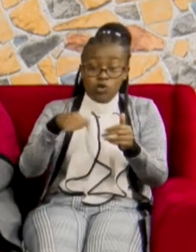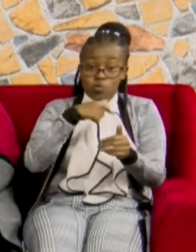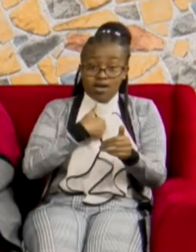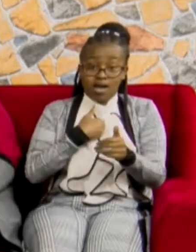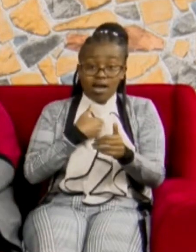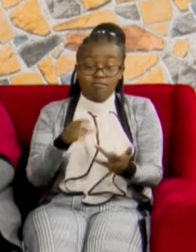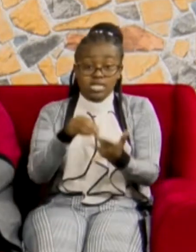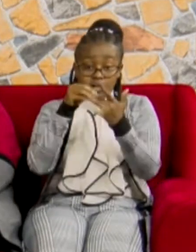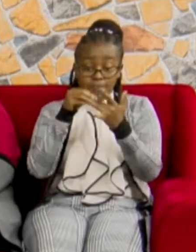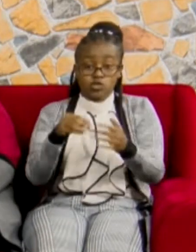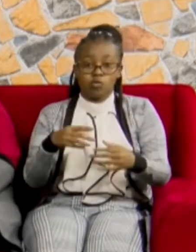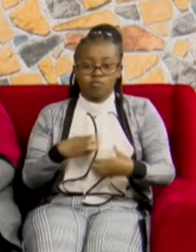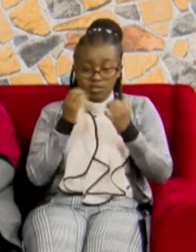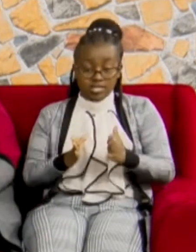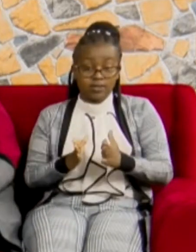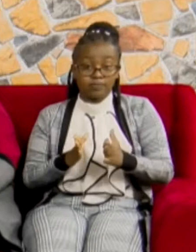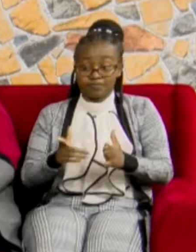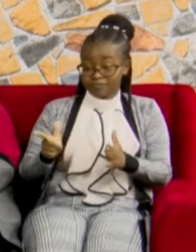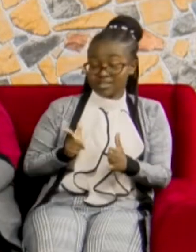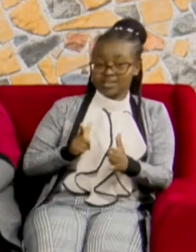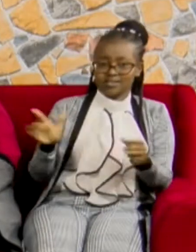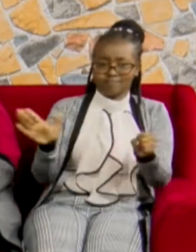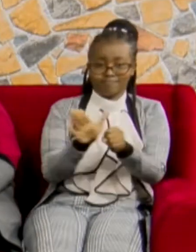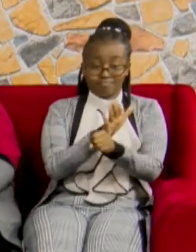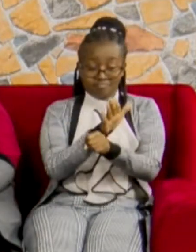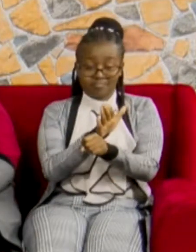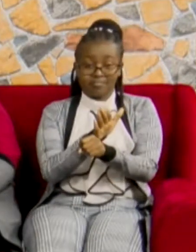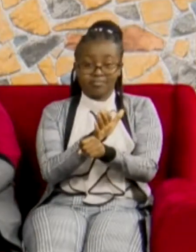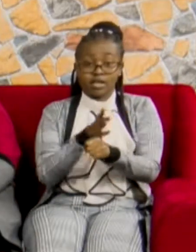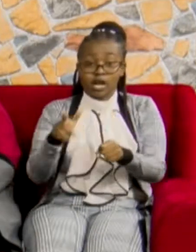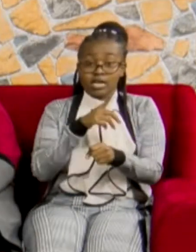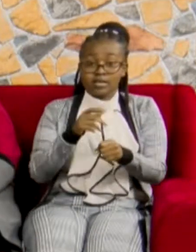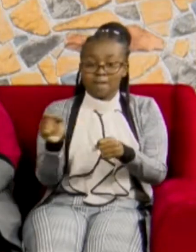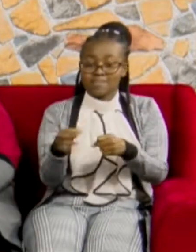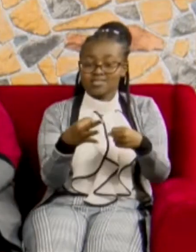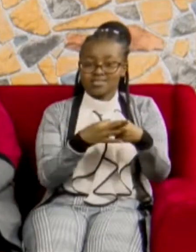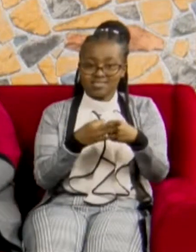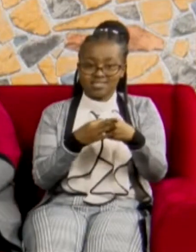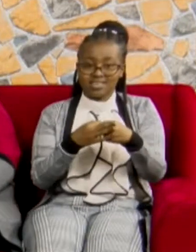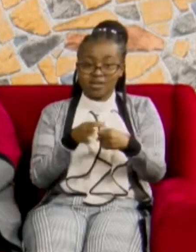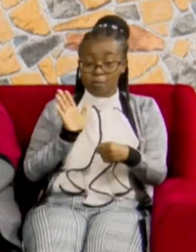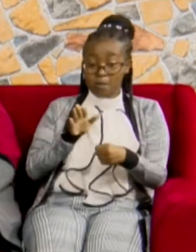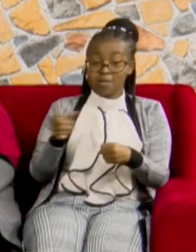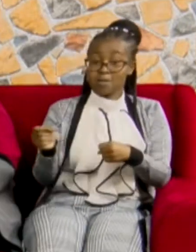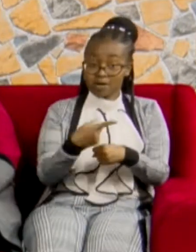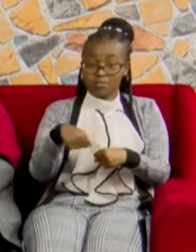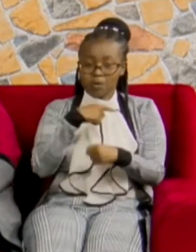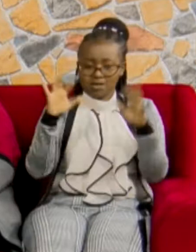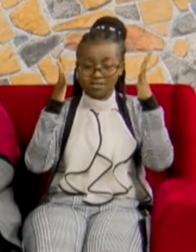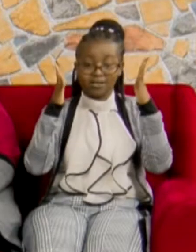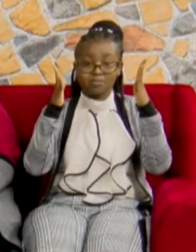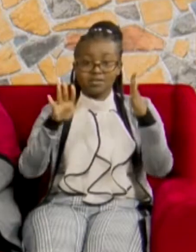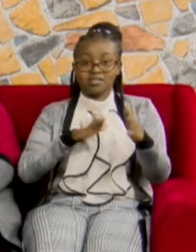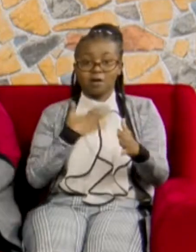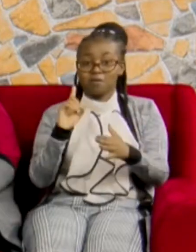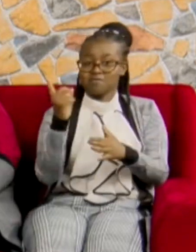have a special guest. As you can see, today we are ladies full house, and it is August. August is Women's Month, so we will be celebrating with